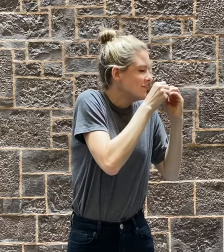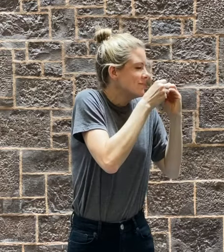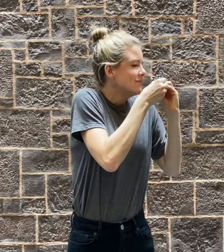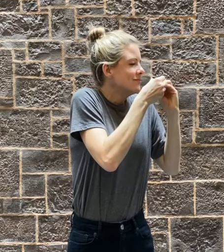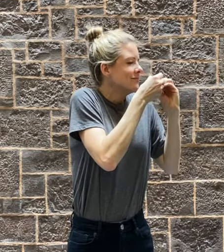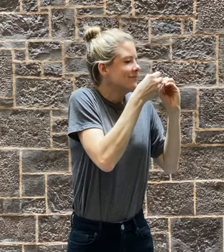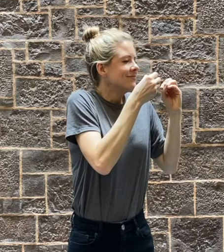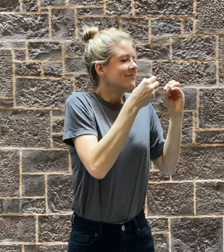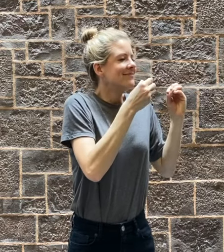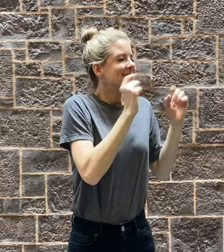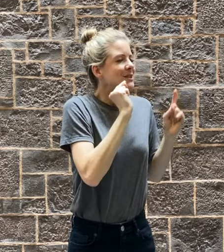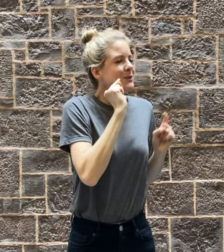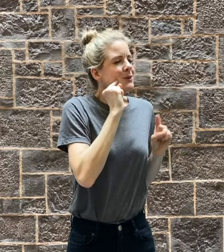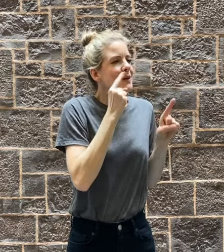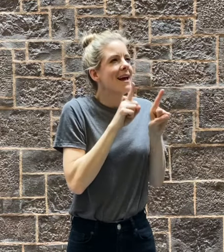honey.